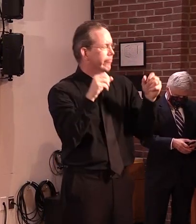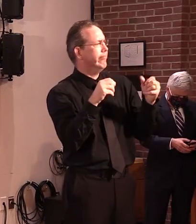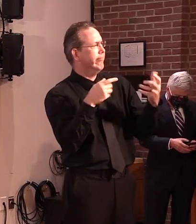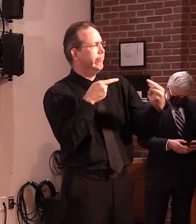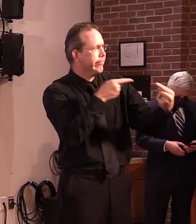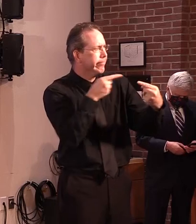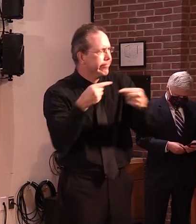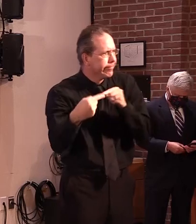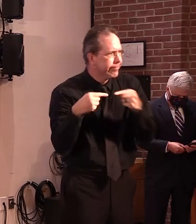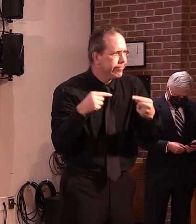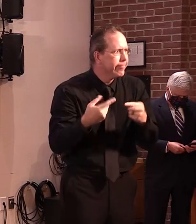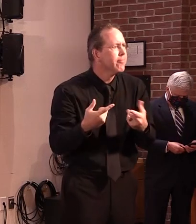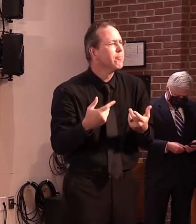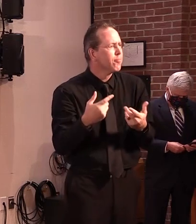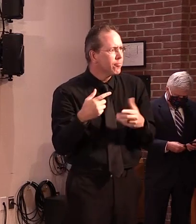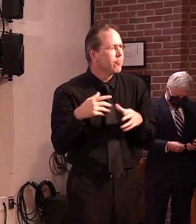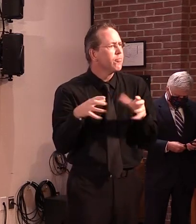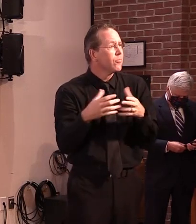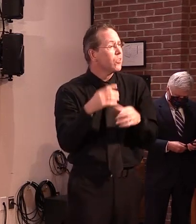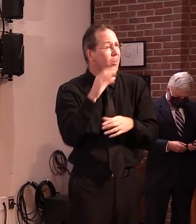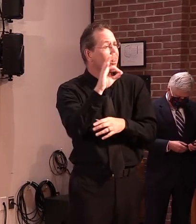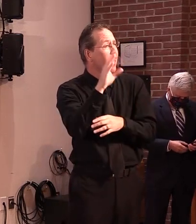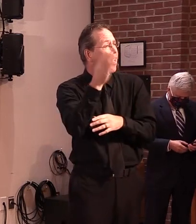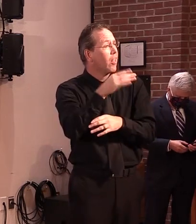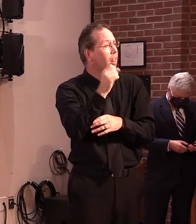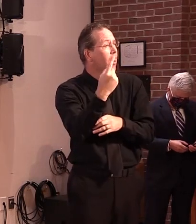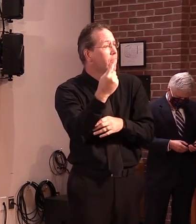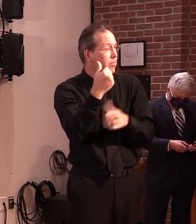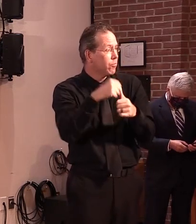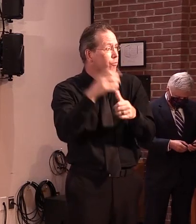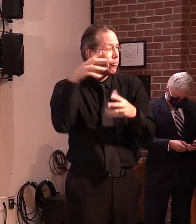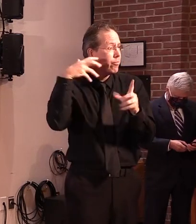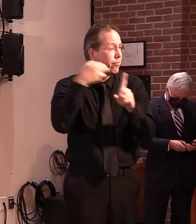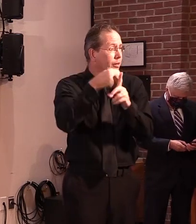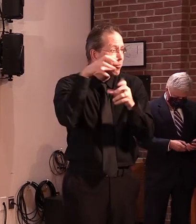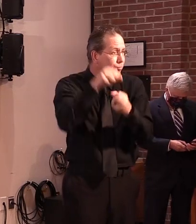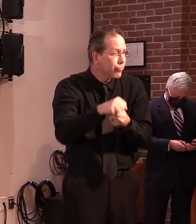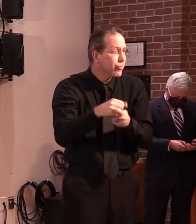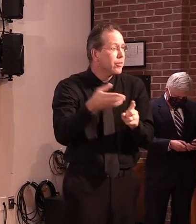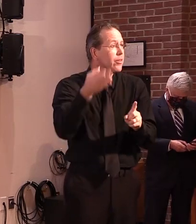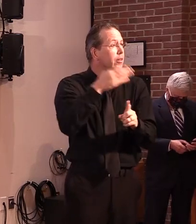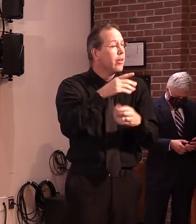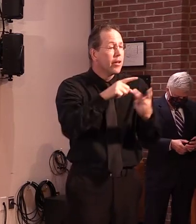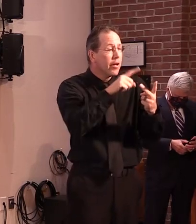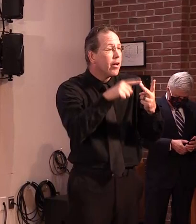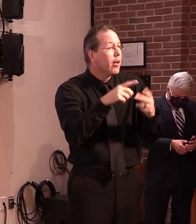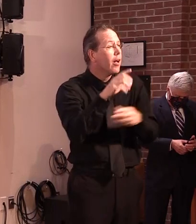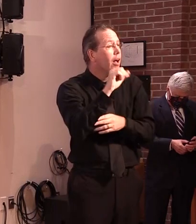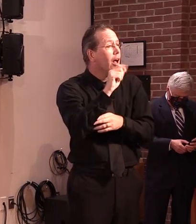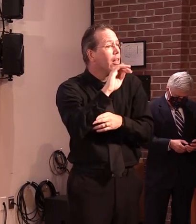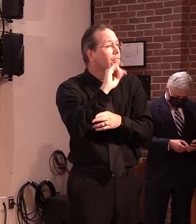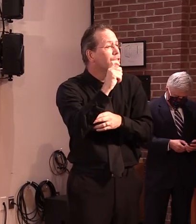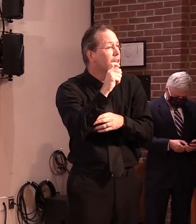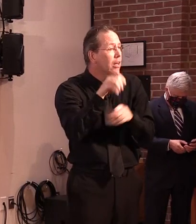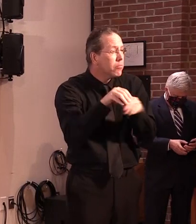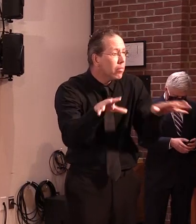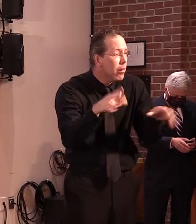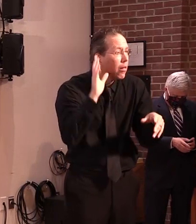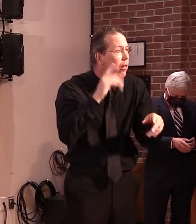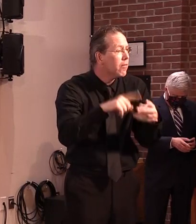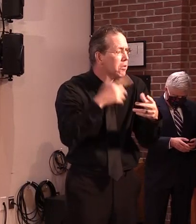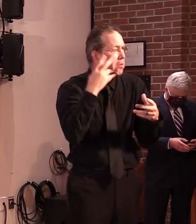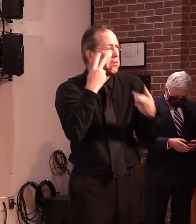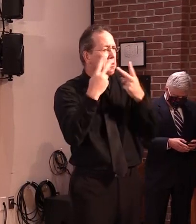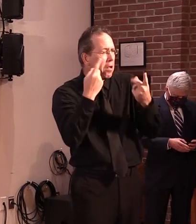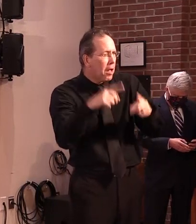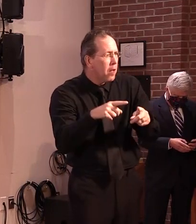total unanimity in the country about what needed to be done. The same thing holds true with HIV. Although there was